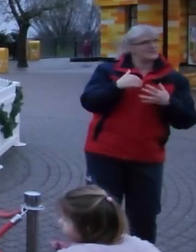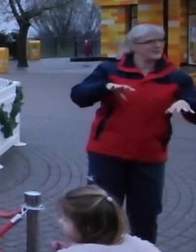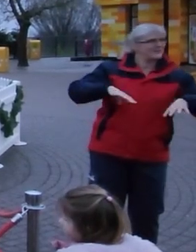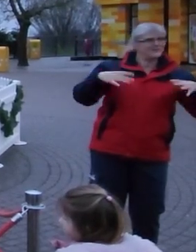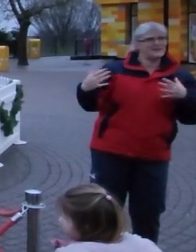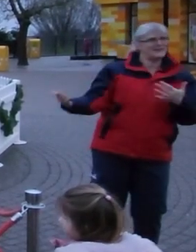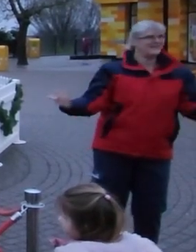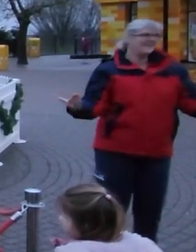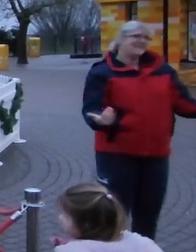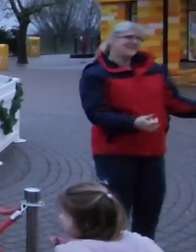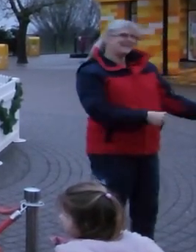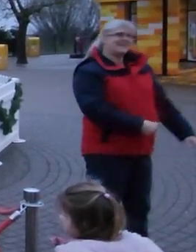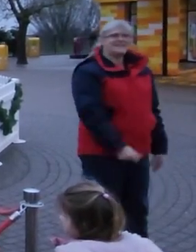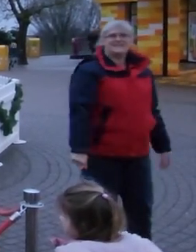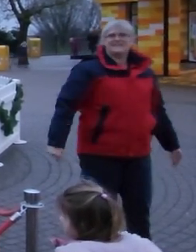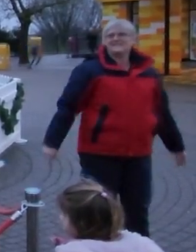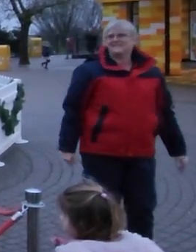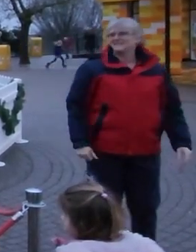we have missions free